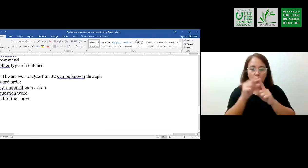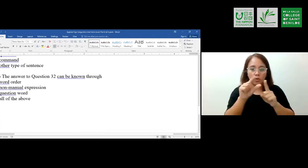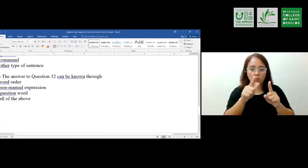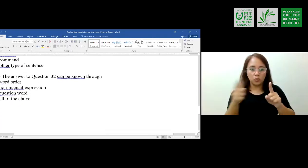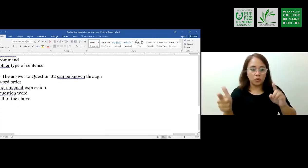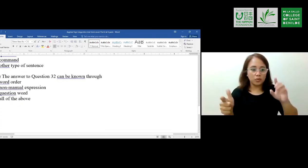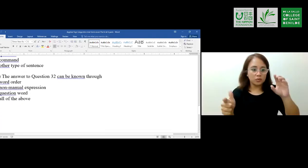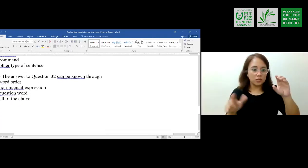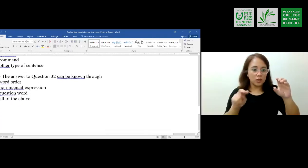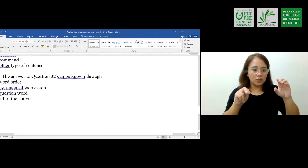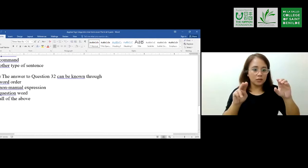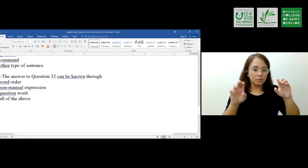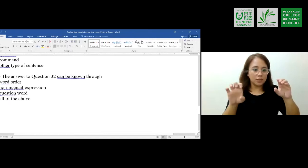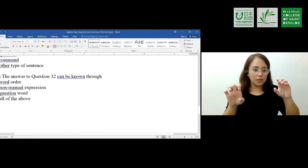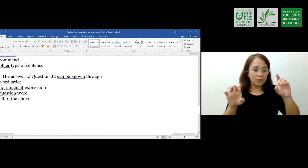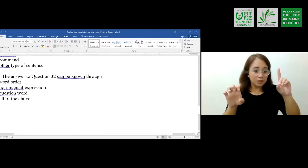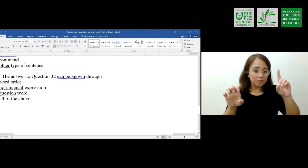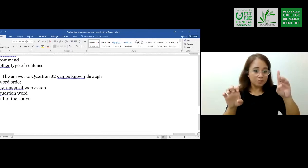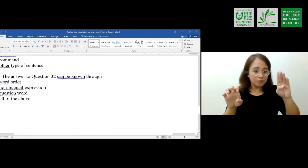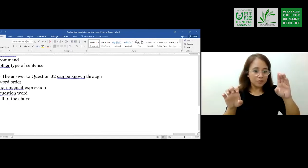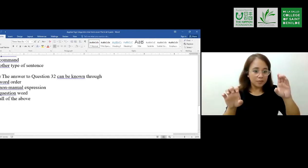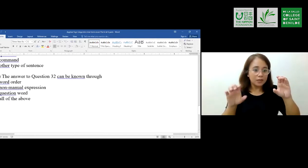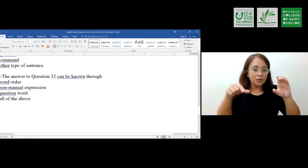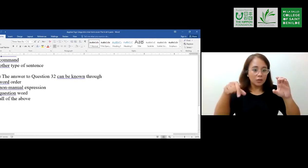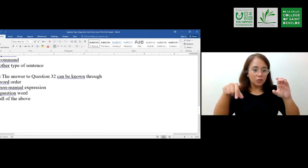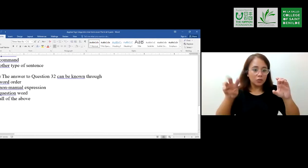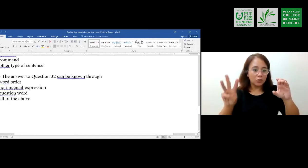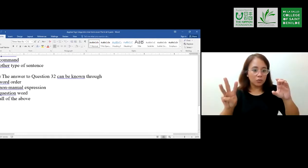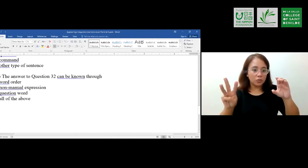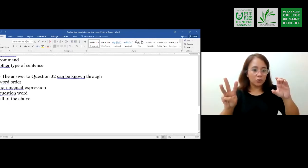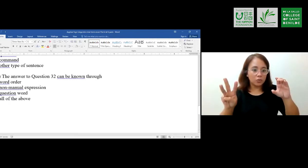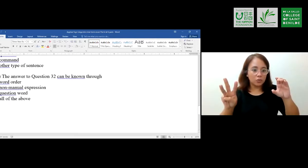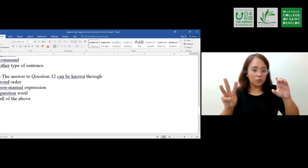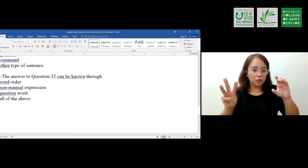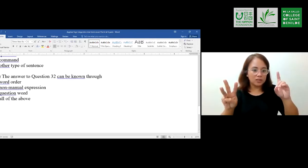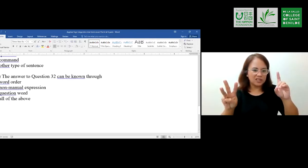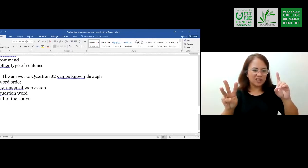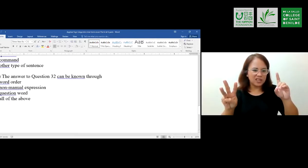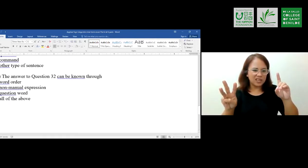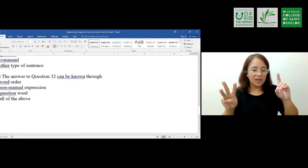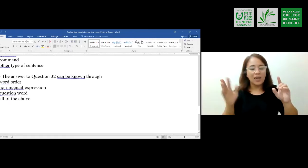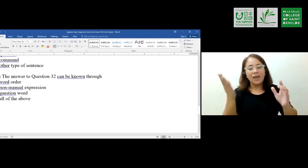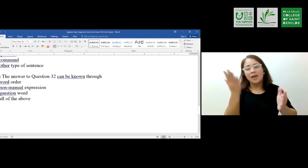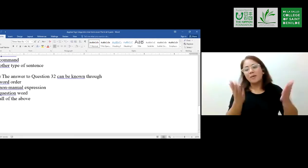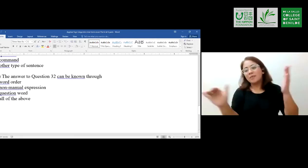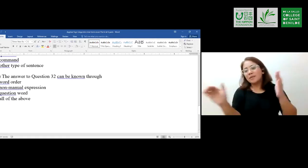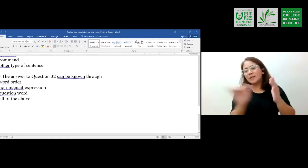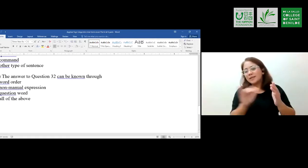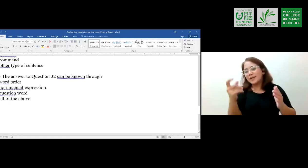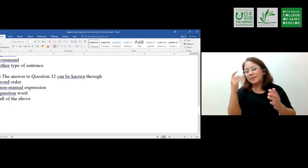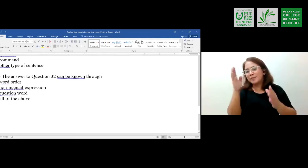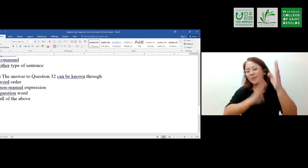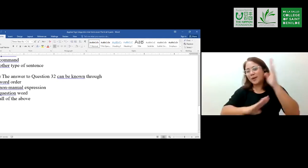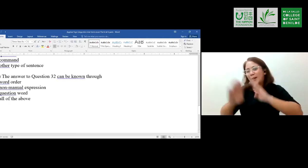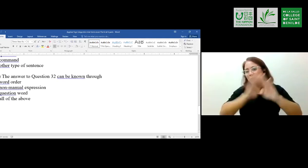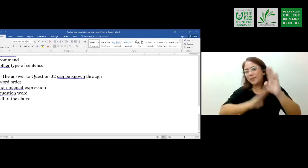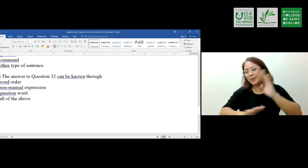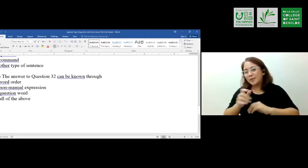expression, C, question word. So this may be the same problem as the earlier sentence. But C is the best answer. And in